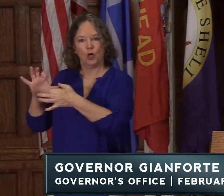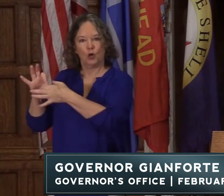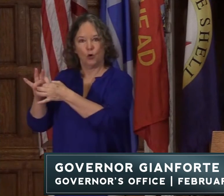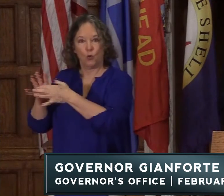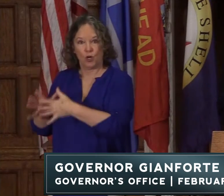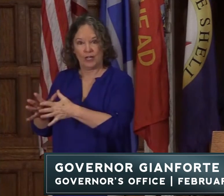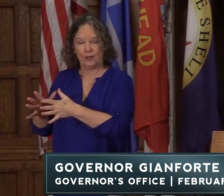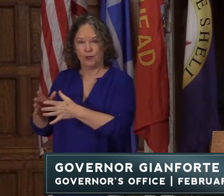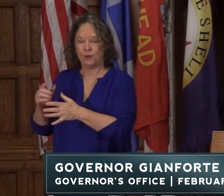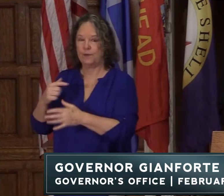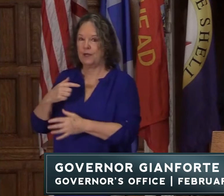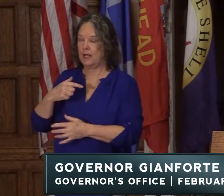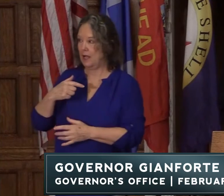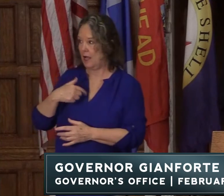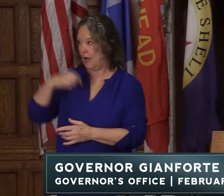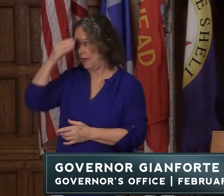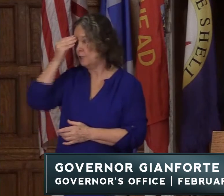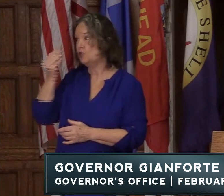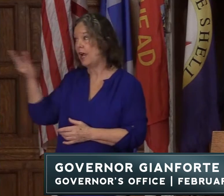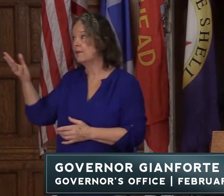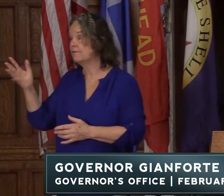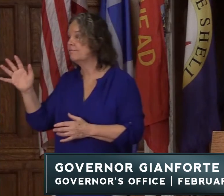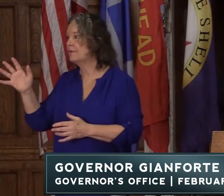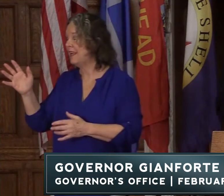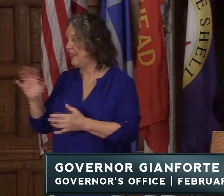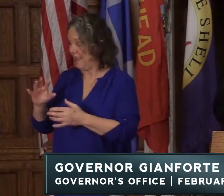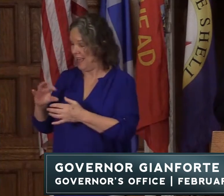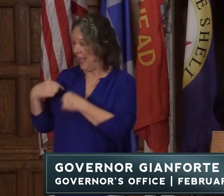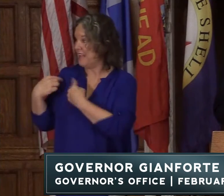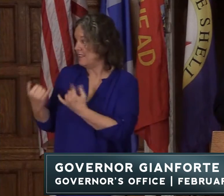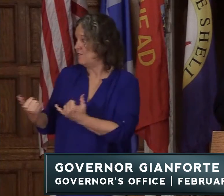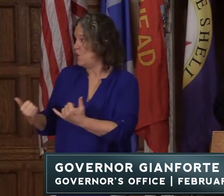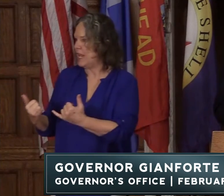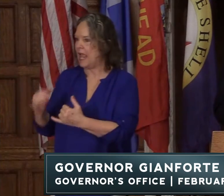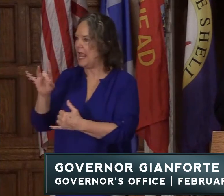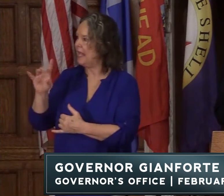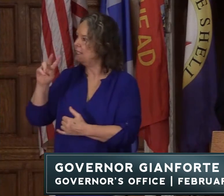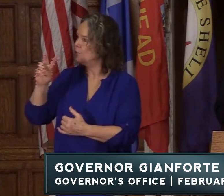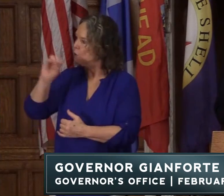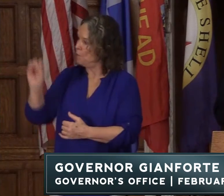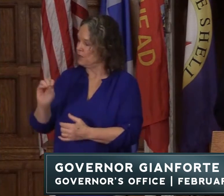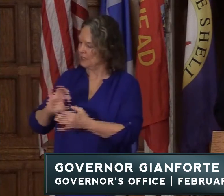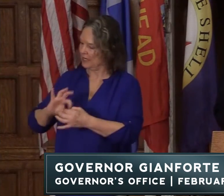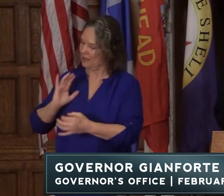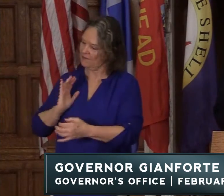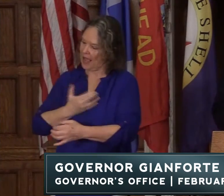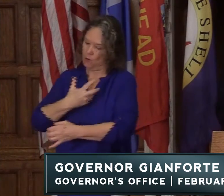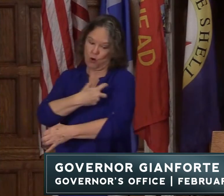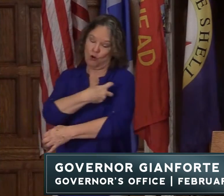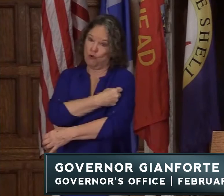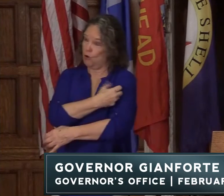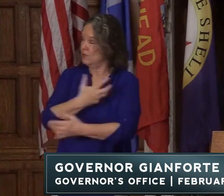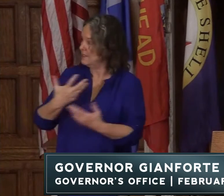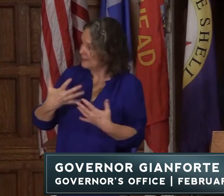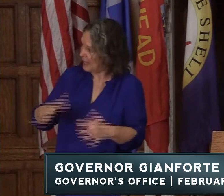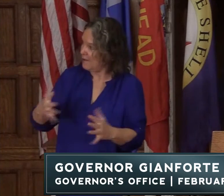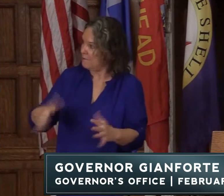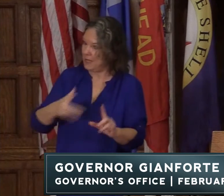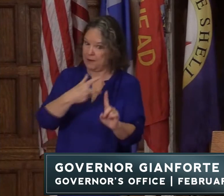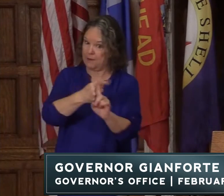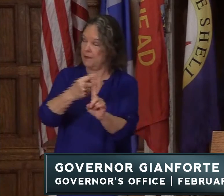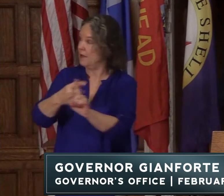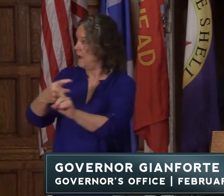coordinator, I shared that as of today, 82% of the doses we've received in the state are in people's